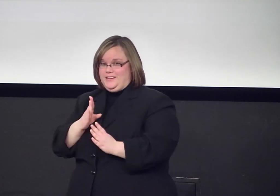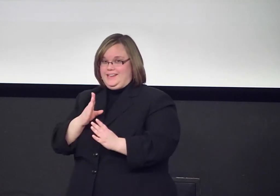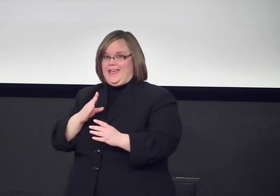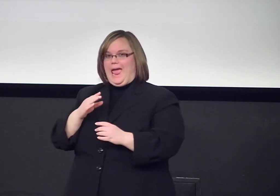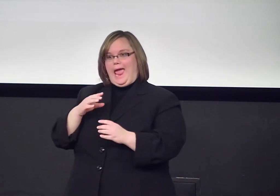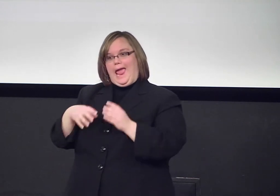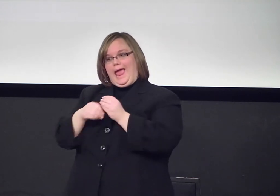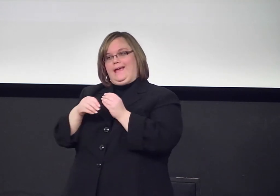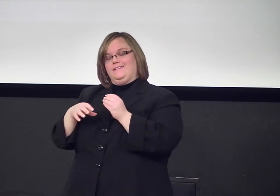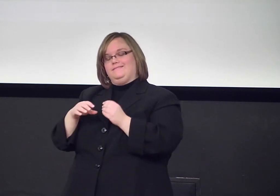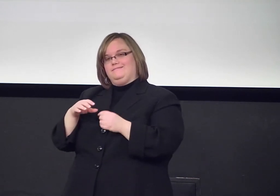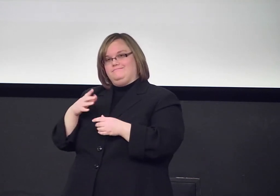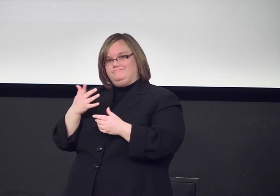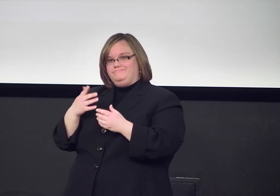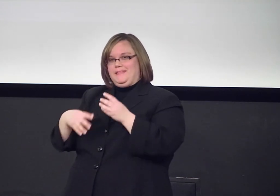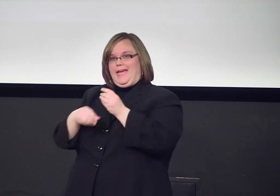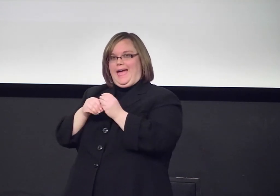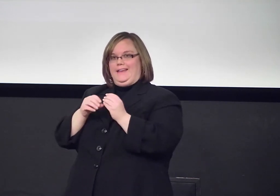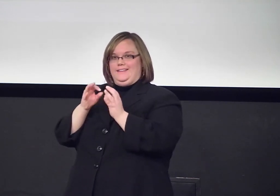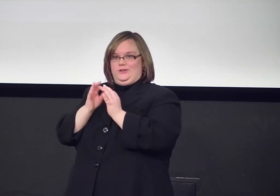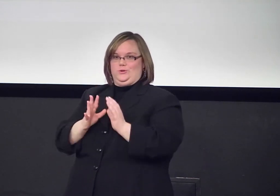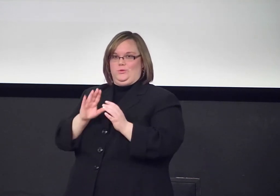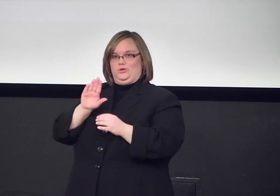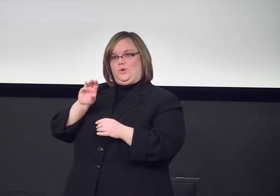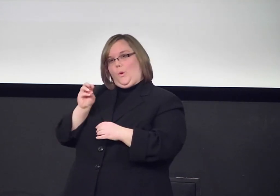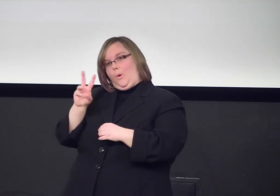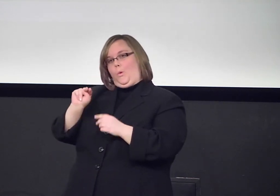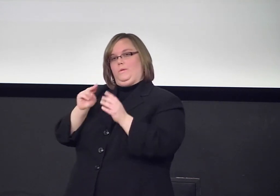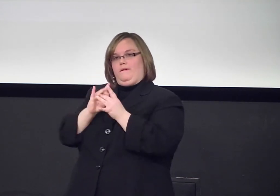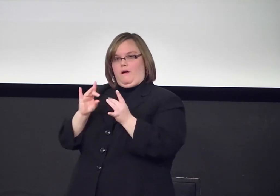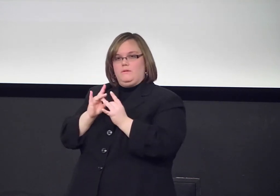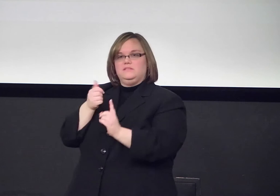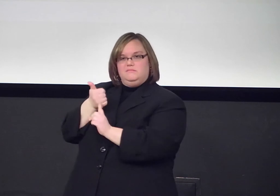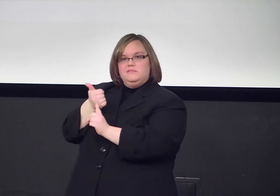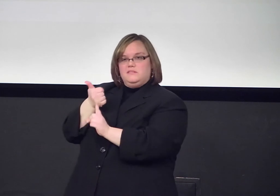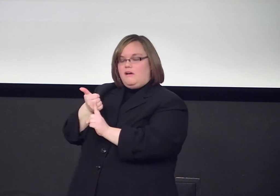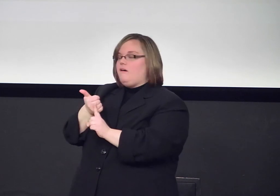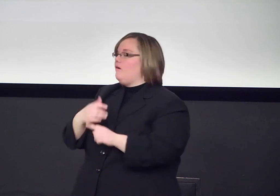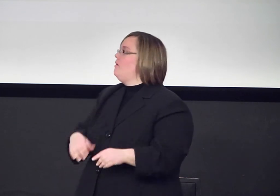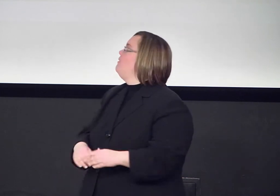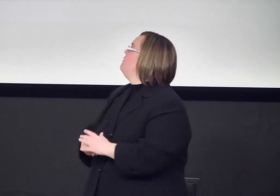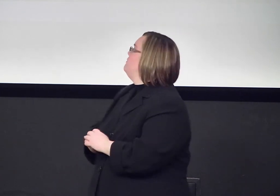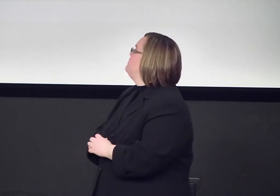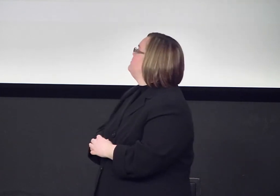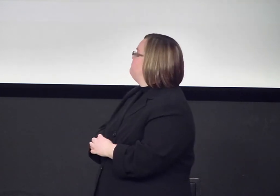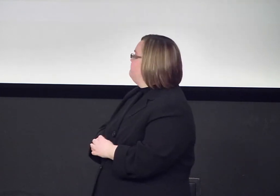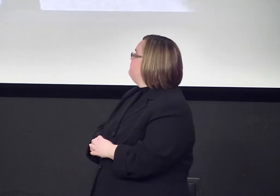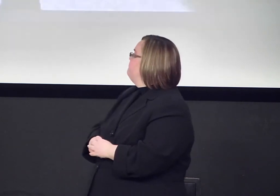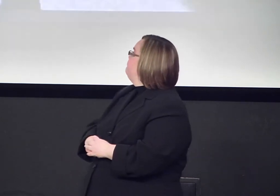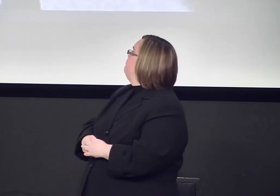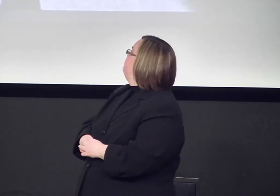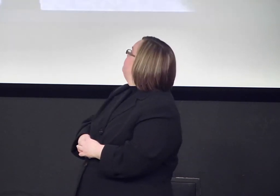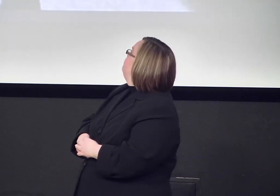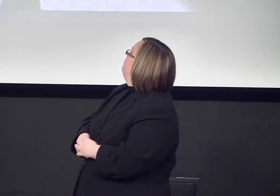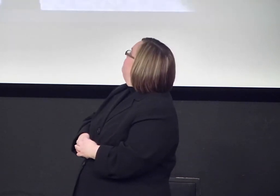person to inform the hearing person that the deaf client was back on the call and went back into the